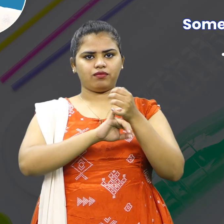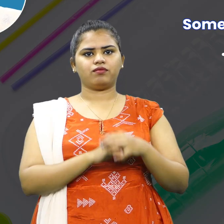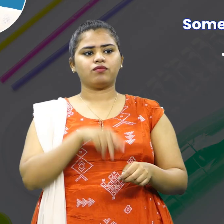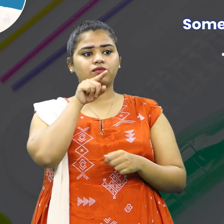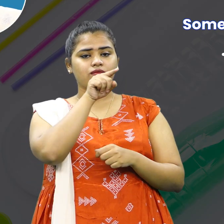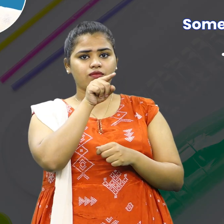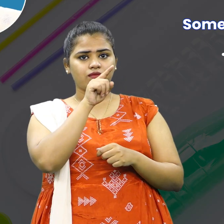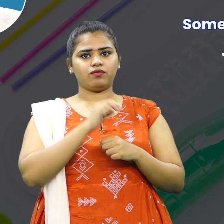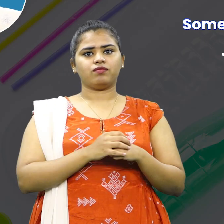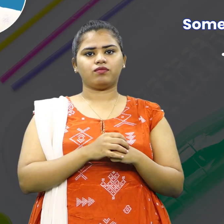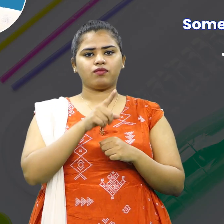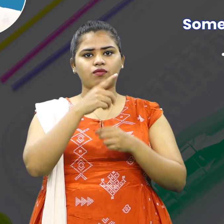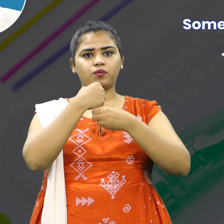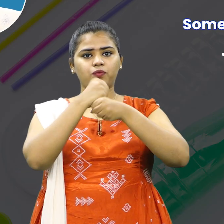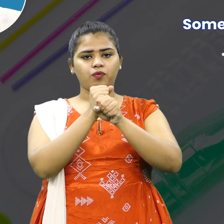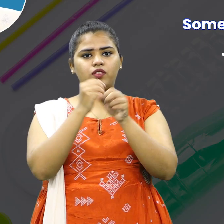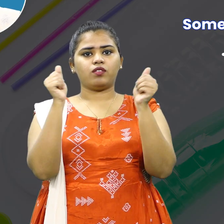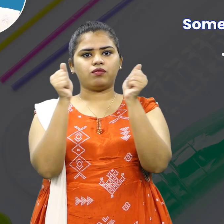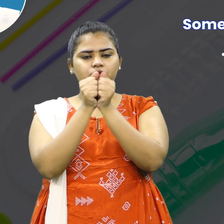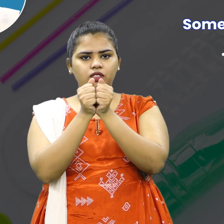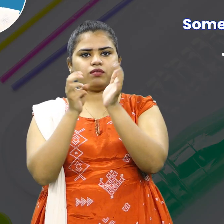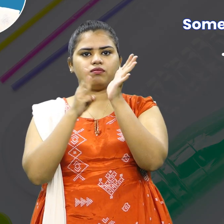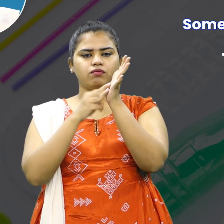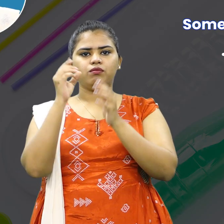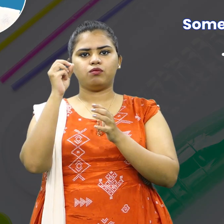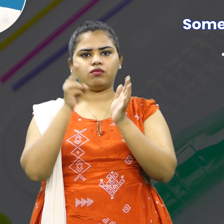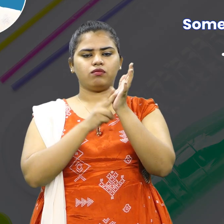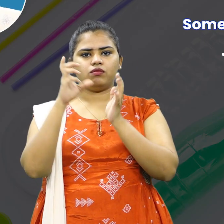Polyamides are made with monomers.